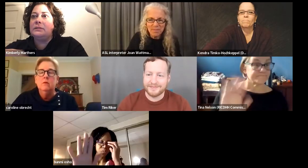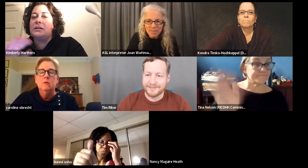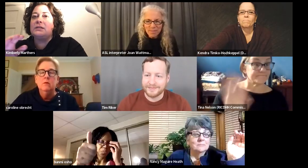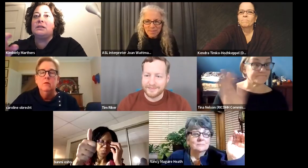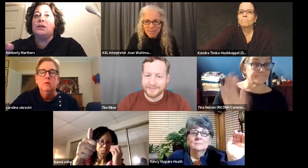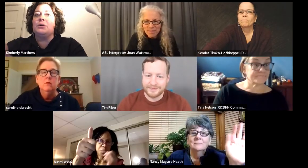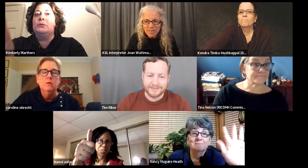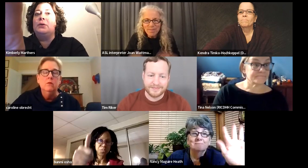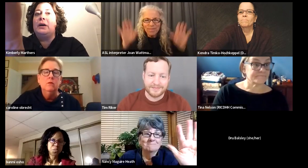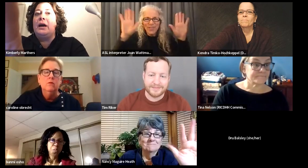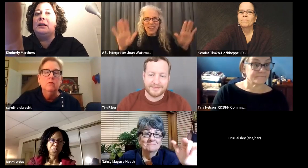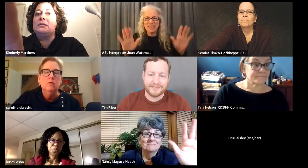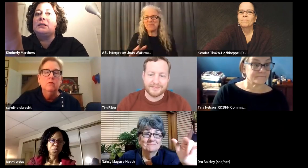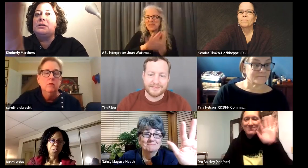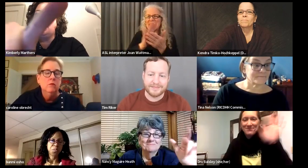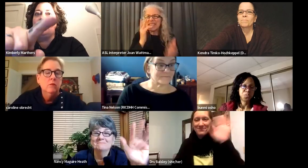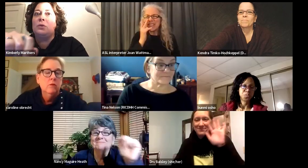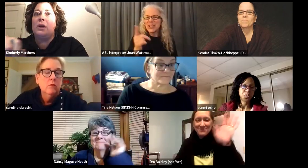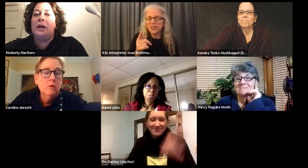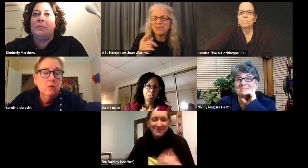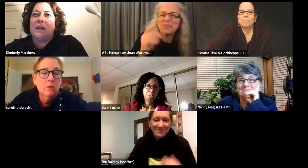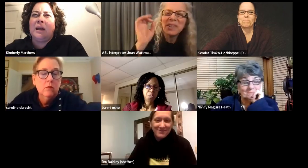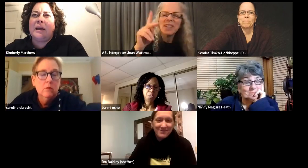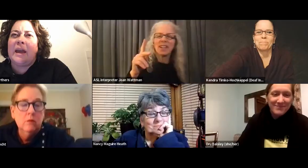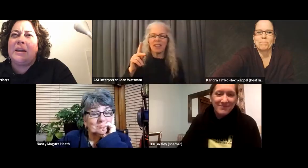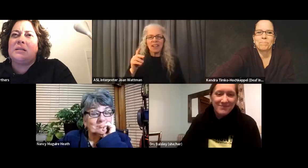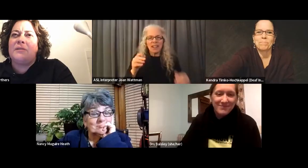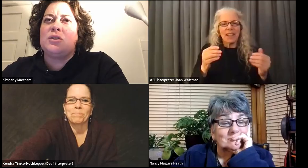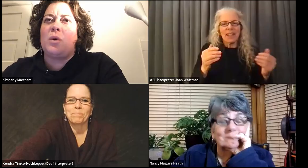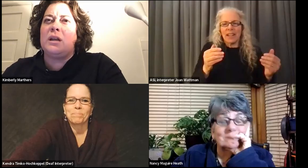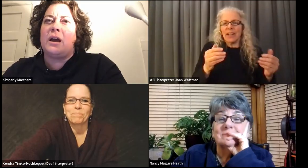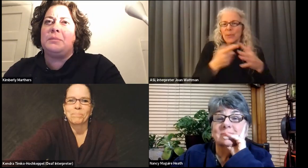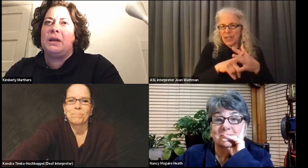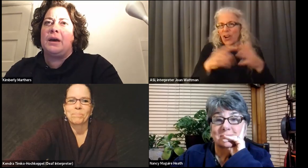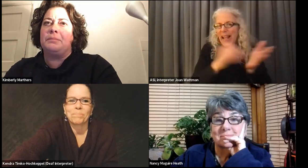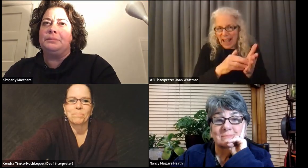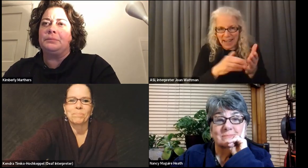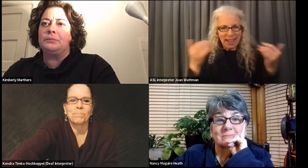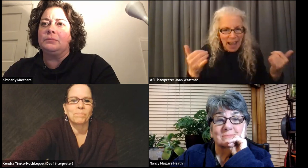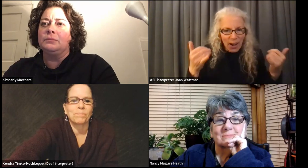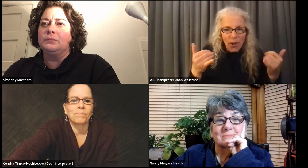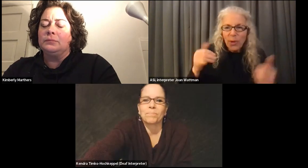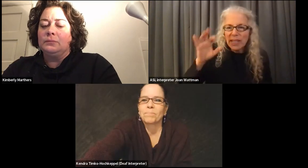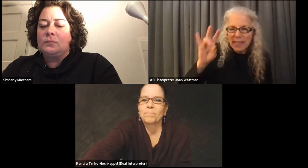Excellent. Nice to see you. Okay, let's continue and beginning again at 7:29 p.m.